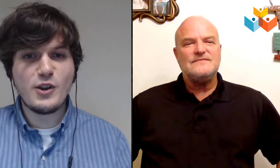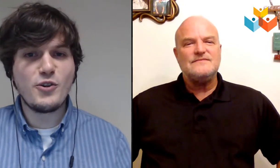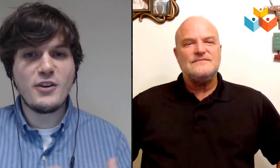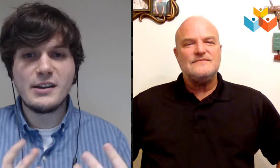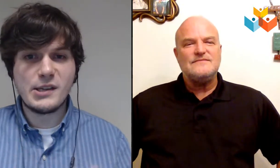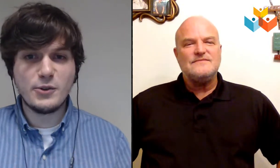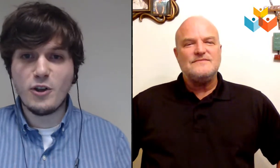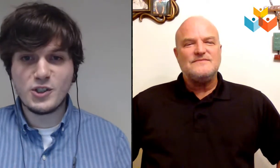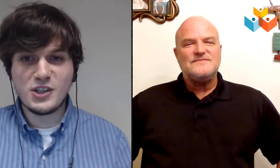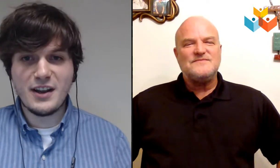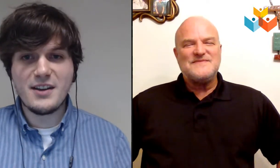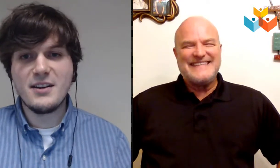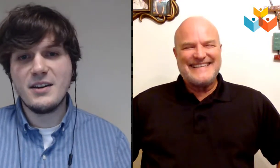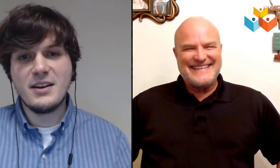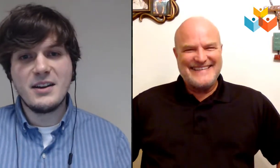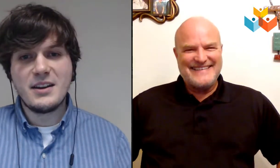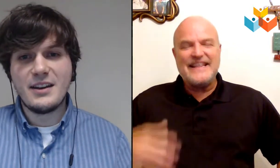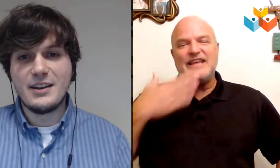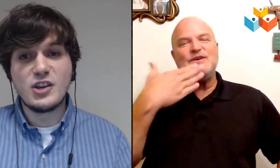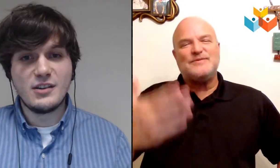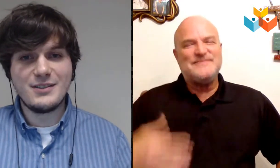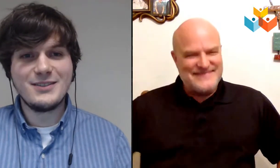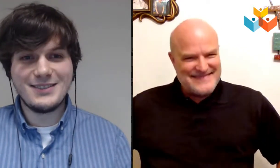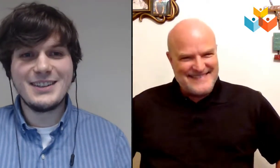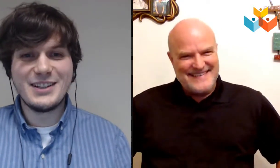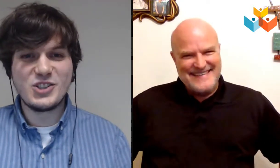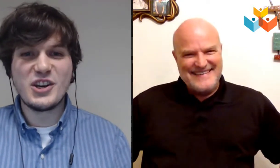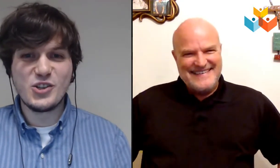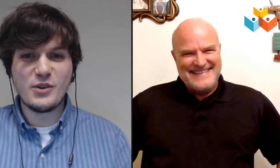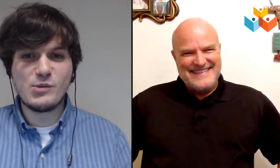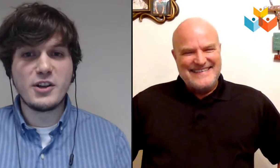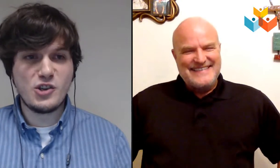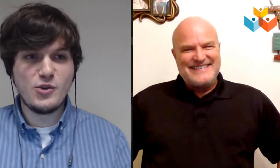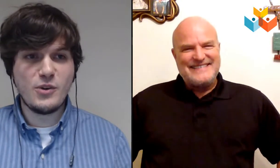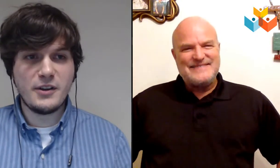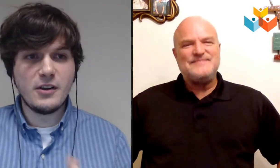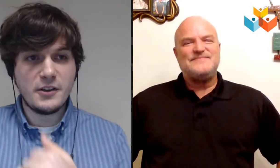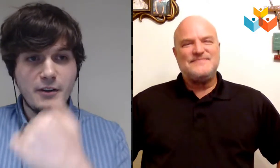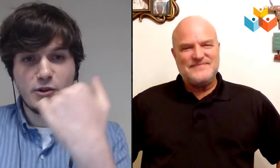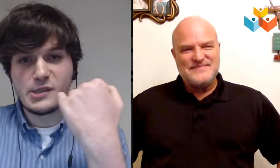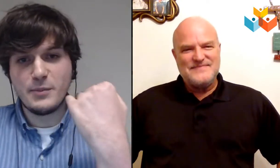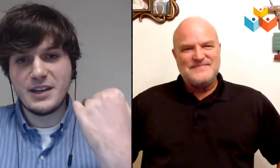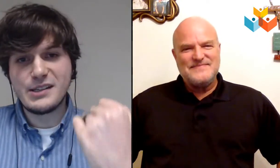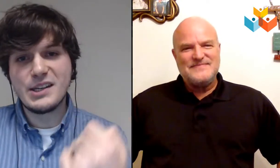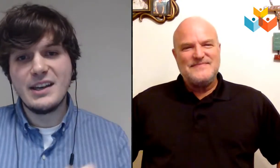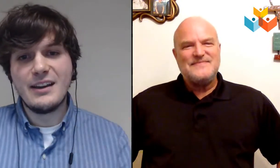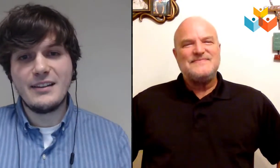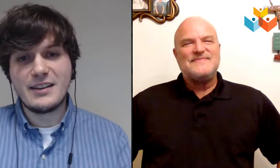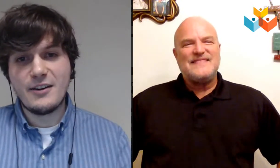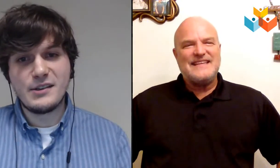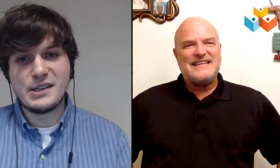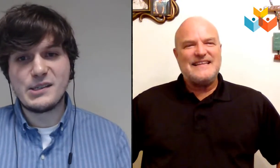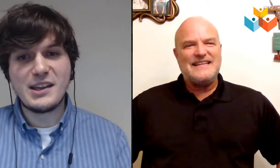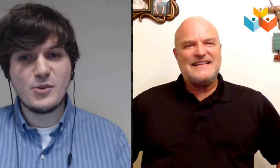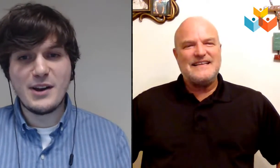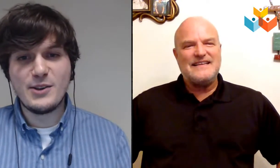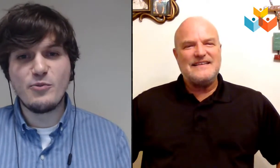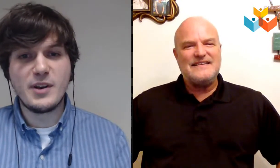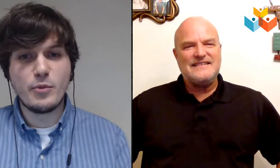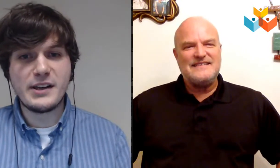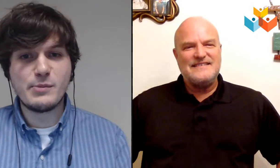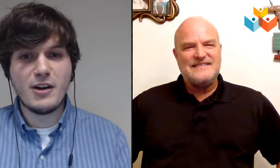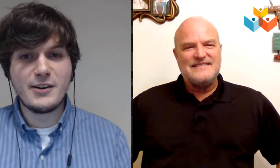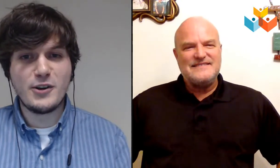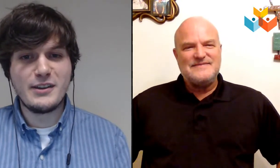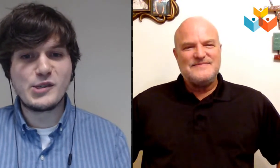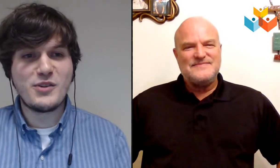you for sharing your ASL knowledge tonight. Thank you. And she enjoys watching you on the governor's updates. And then Karen says, thank you, Eddie.